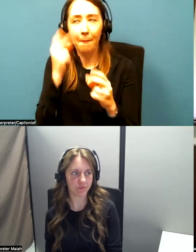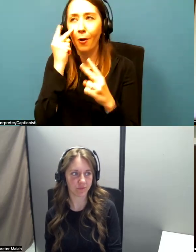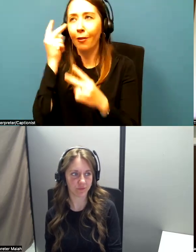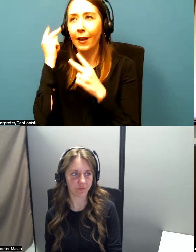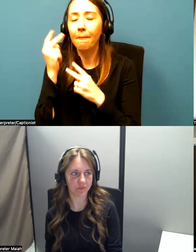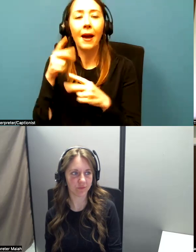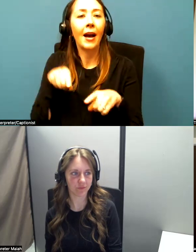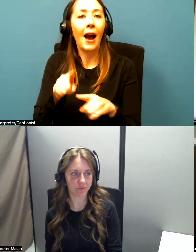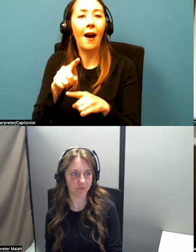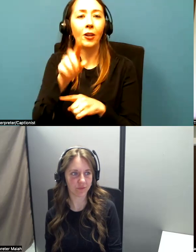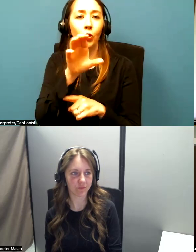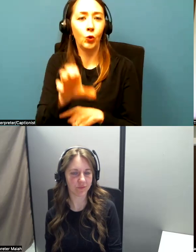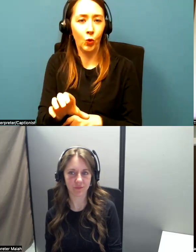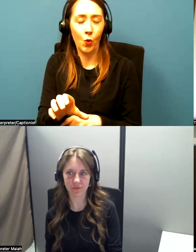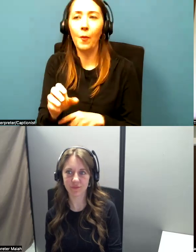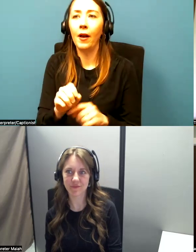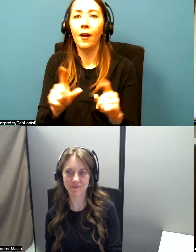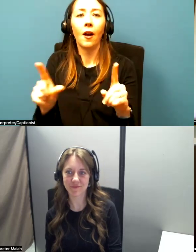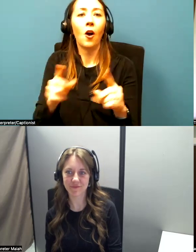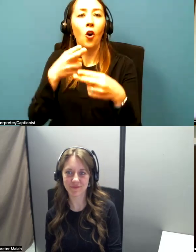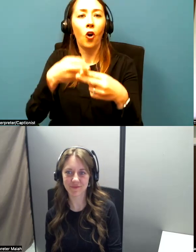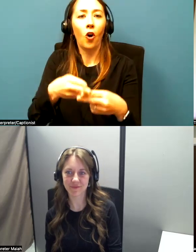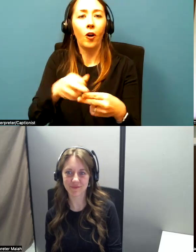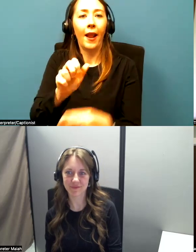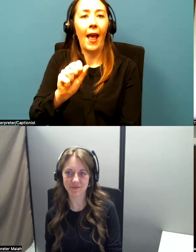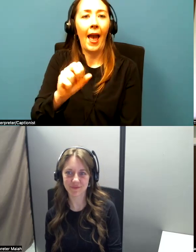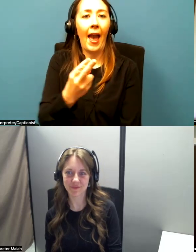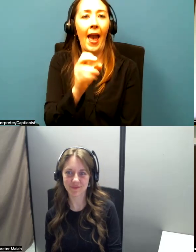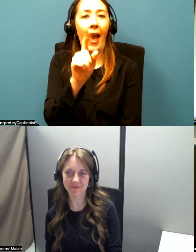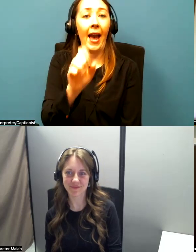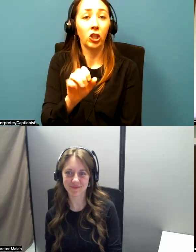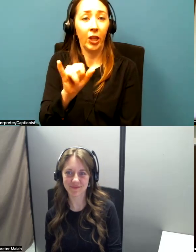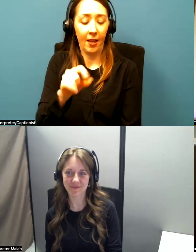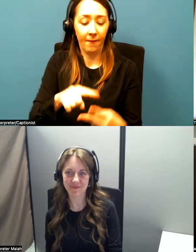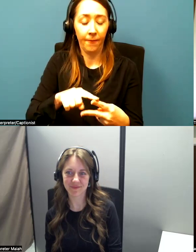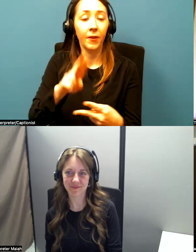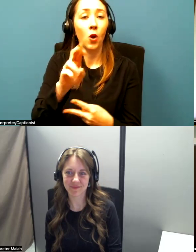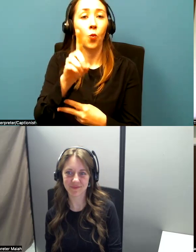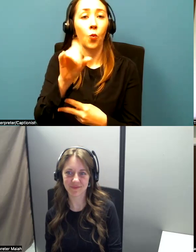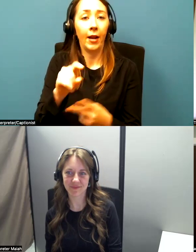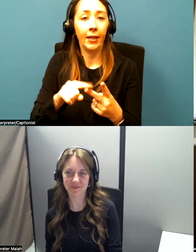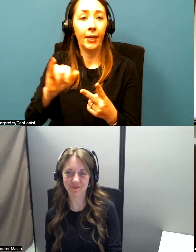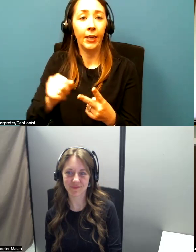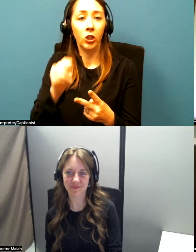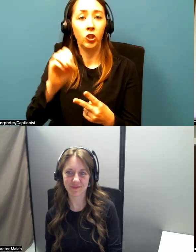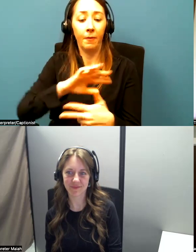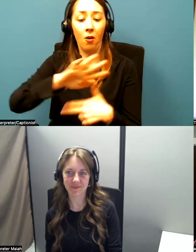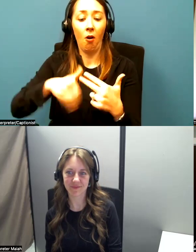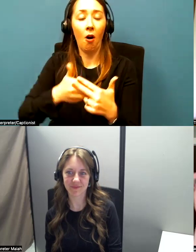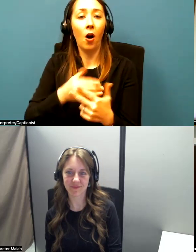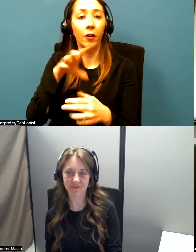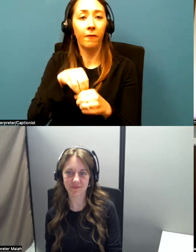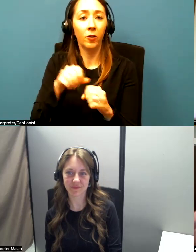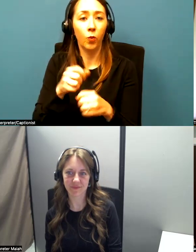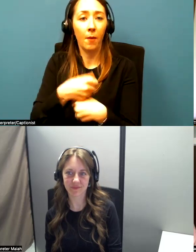the pandemic that was just called Ashley and Randy and Jimmy, who's the other who also works in production. Ashley, Randy,